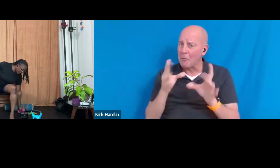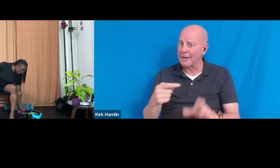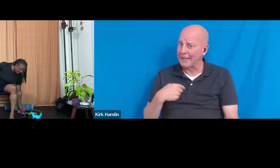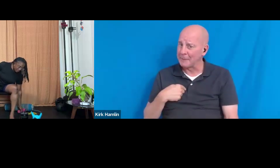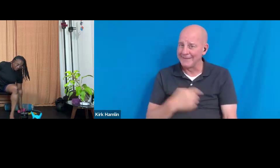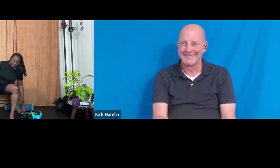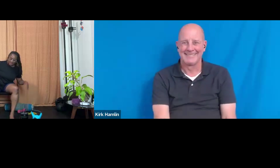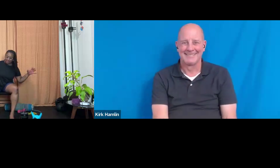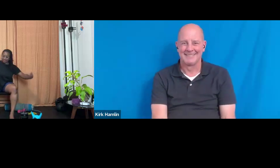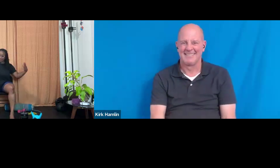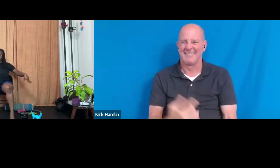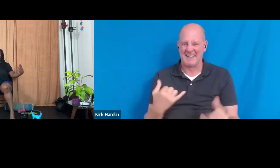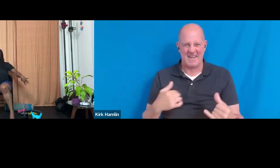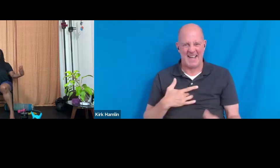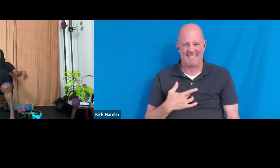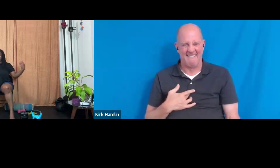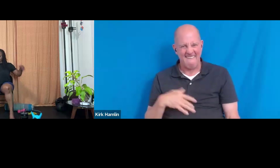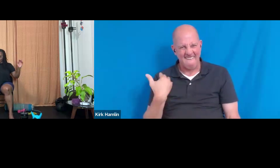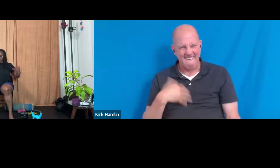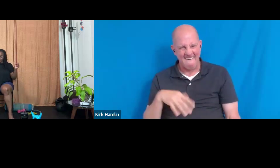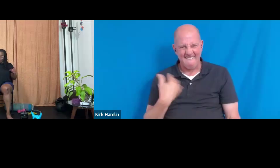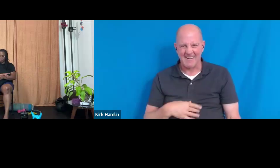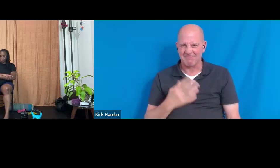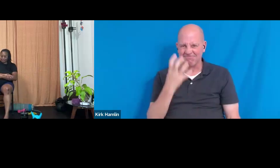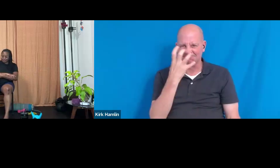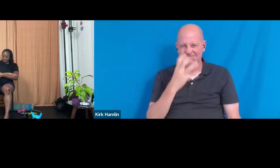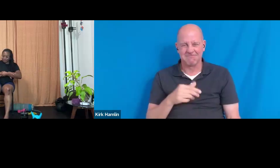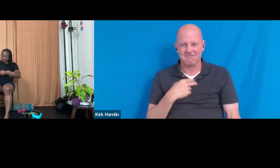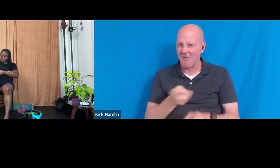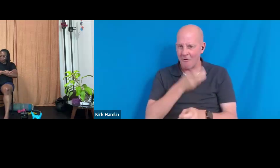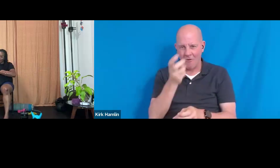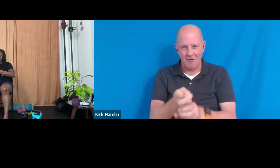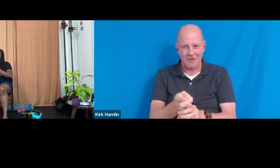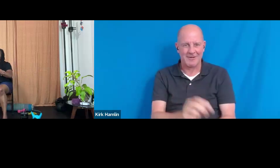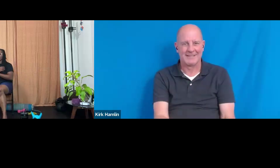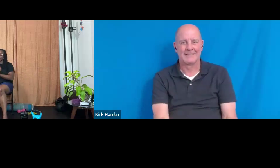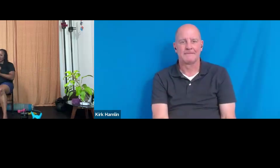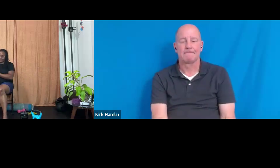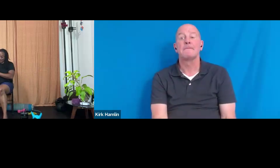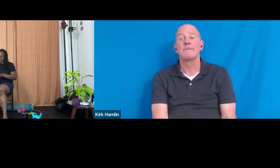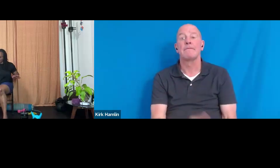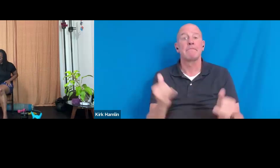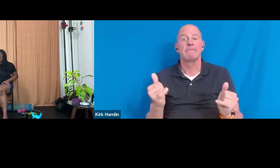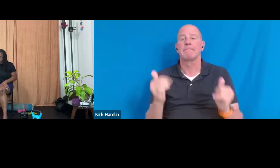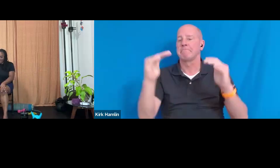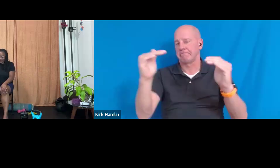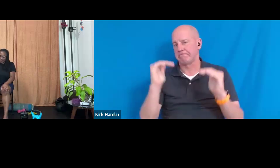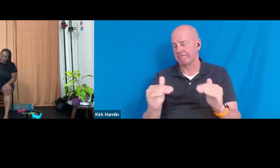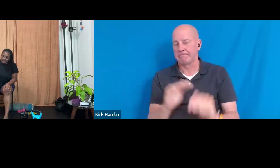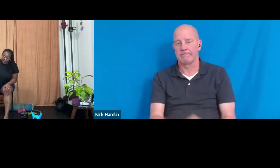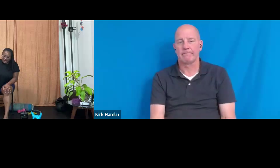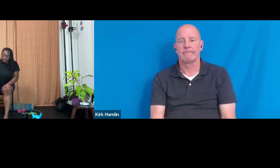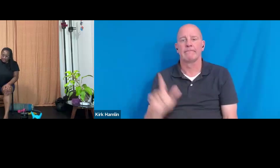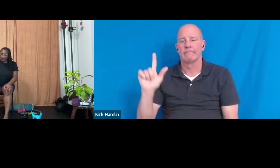I kind of hate me right now. Those are always very hard. Okay, we're moving on. Let's move on to the